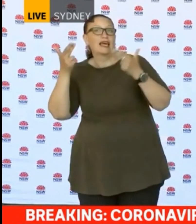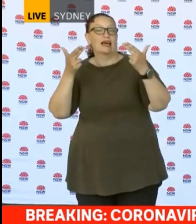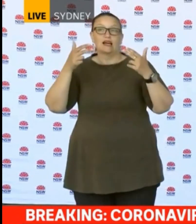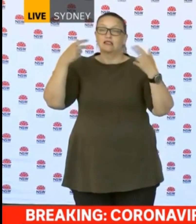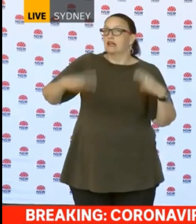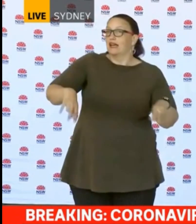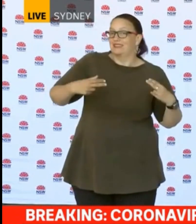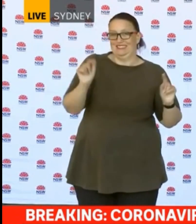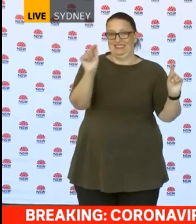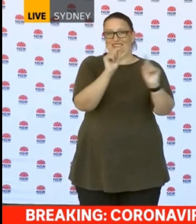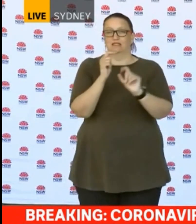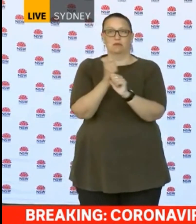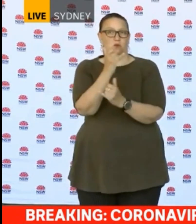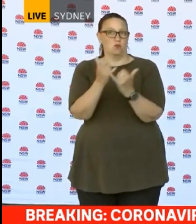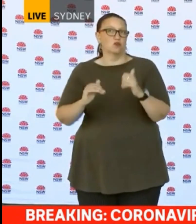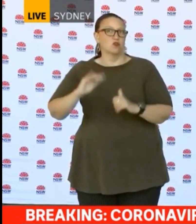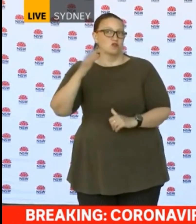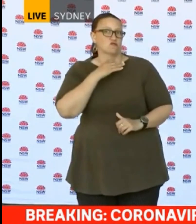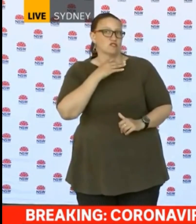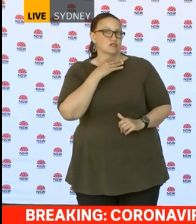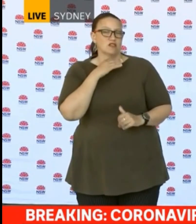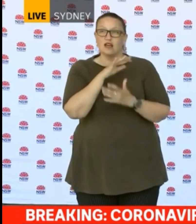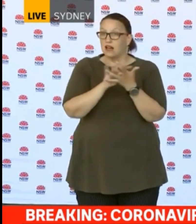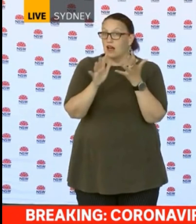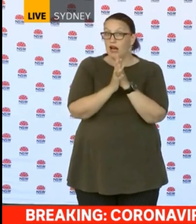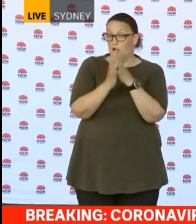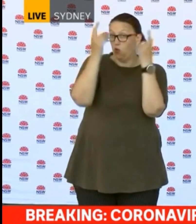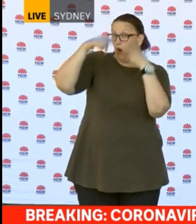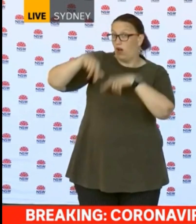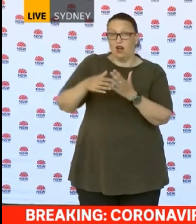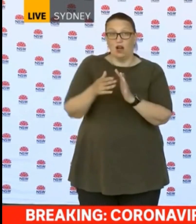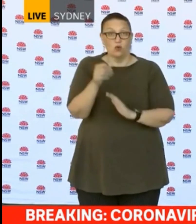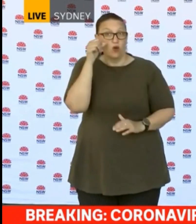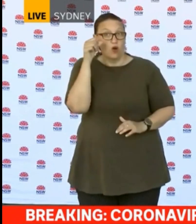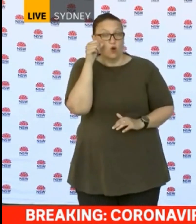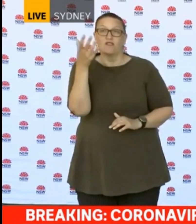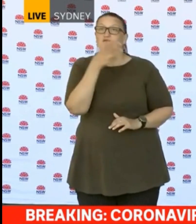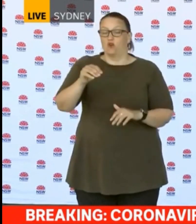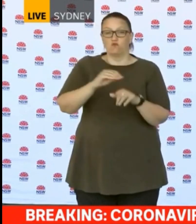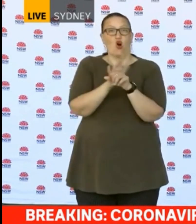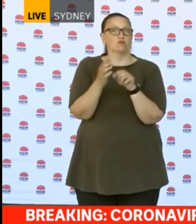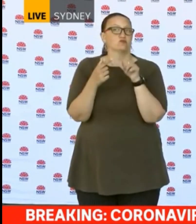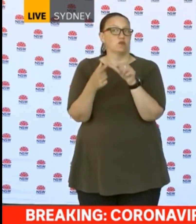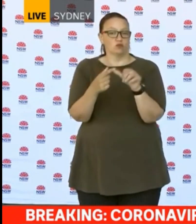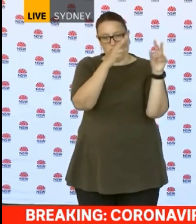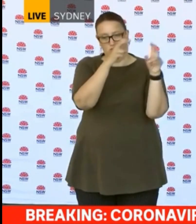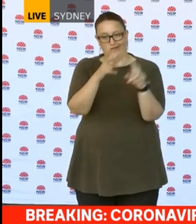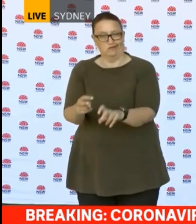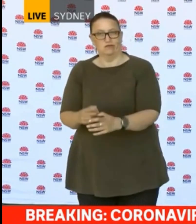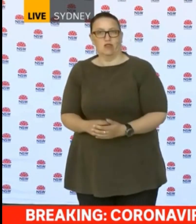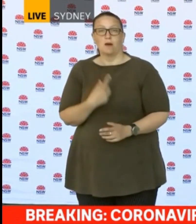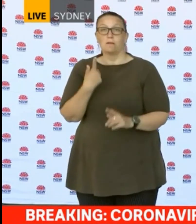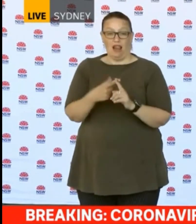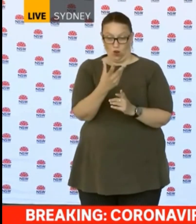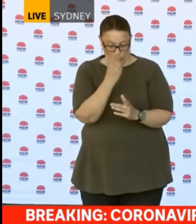a risk of transmission, we've learnt through the COVID response. And of course, those understandings feed into our advice